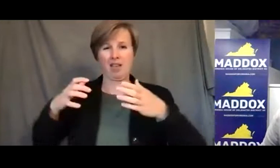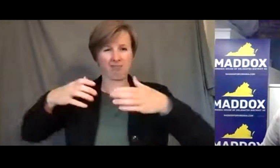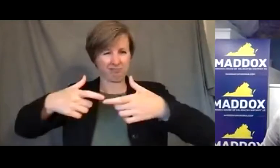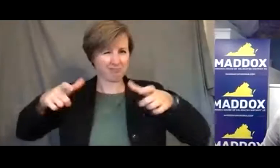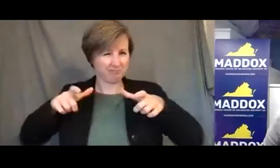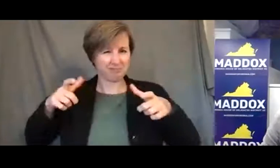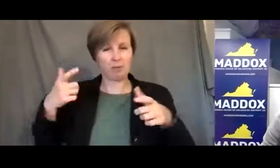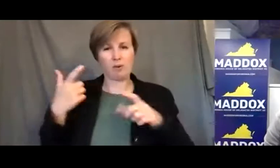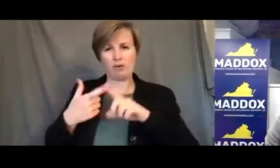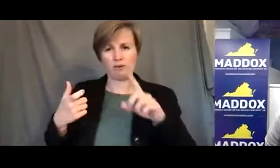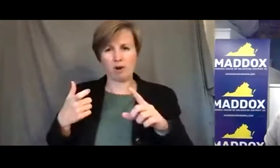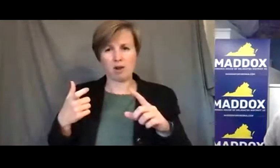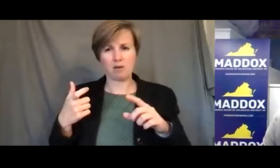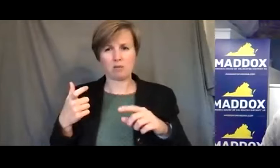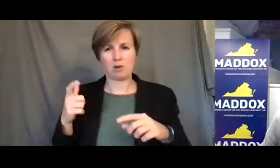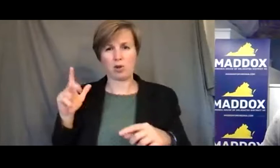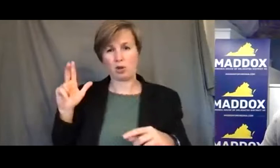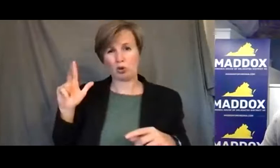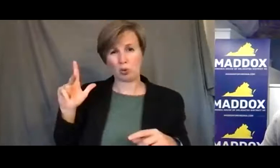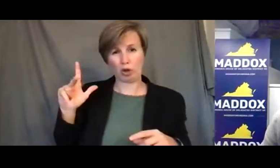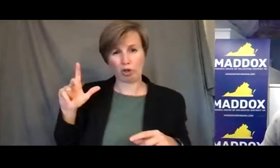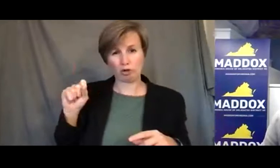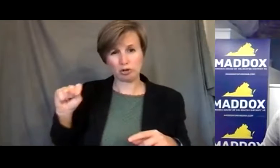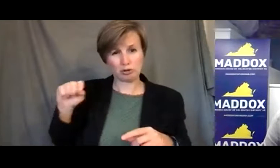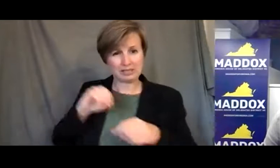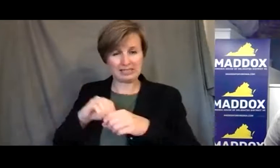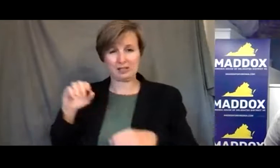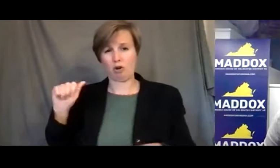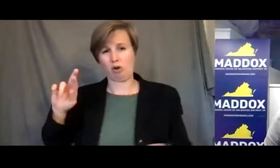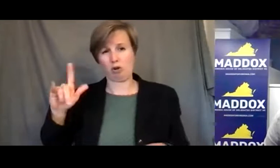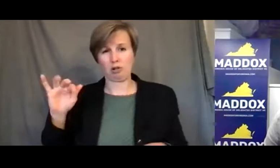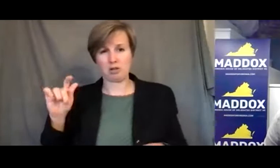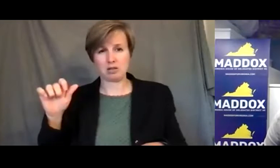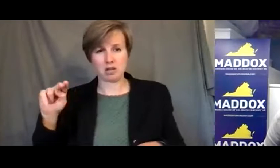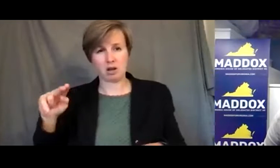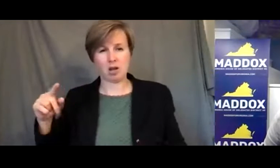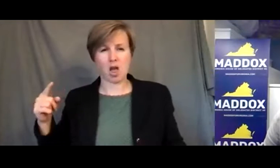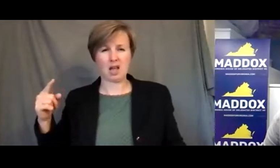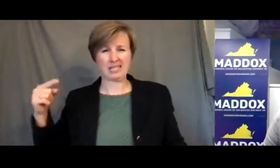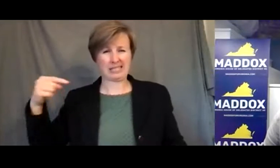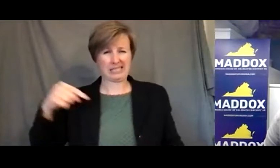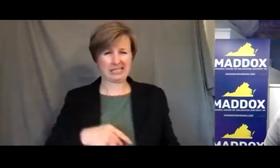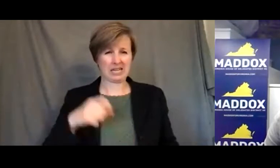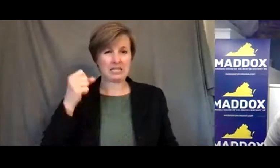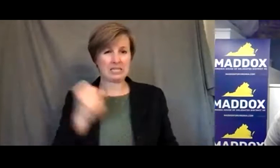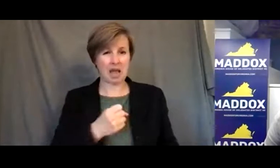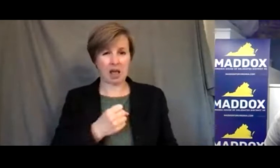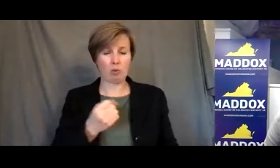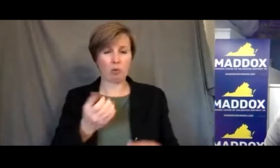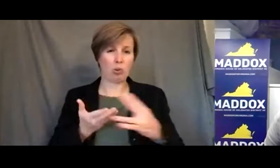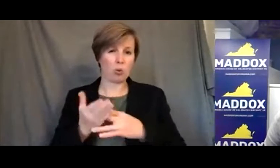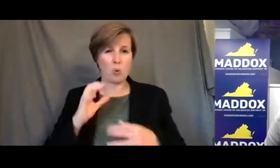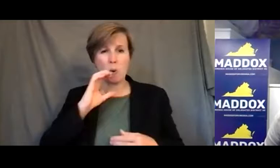runs from essentially 23rd Street in Arlington, all the way south through Old